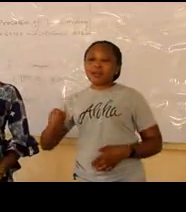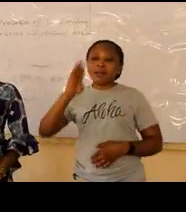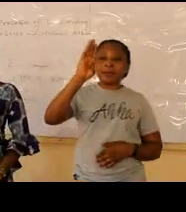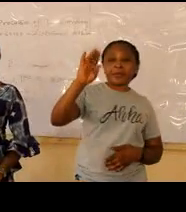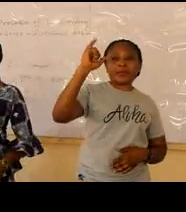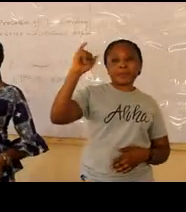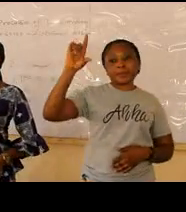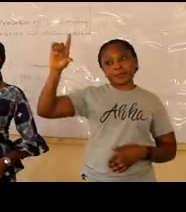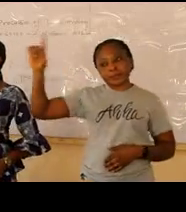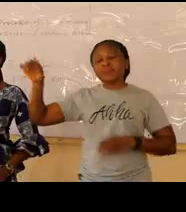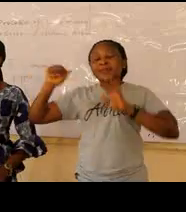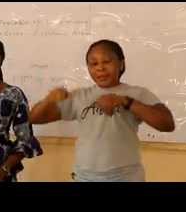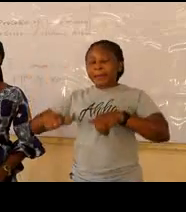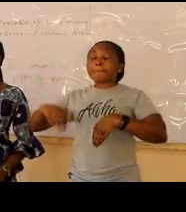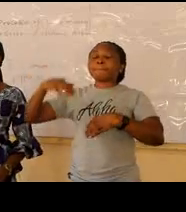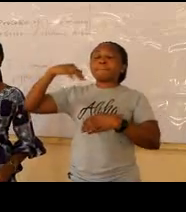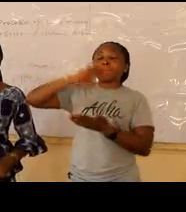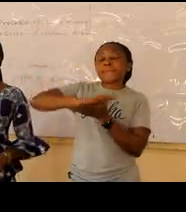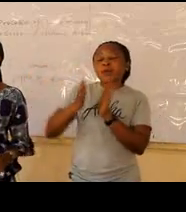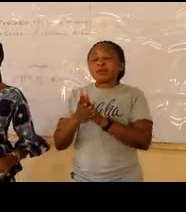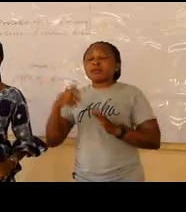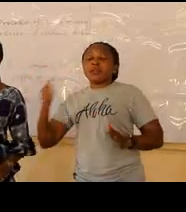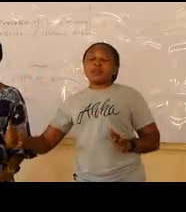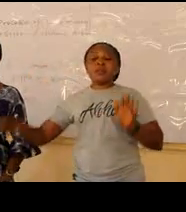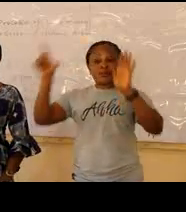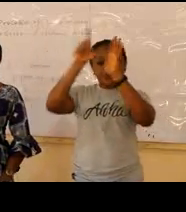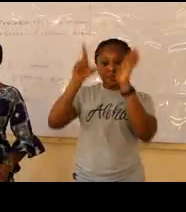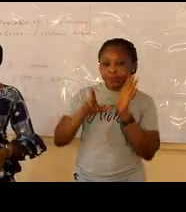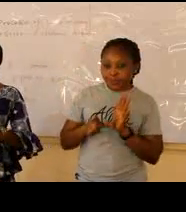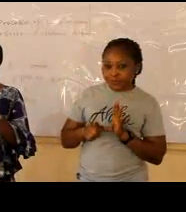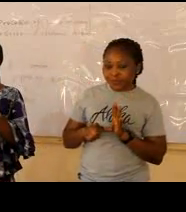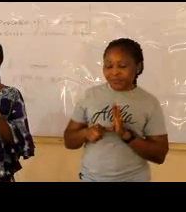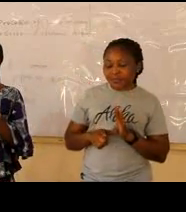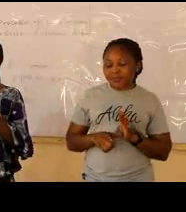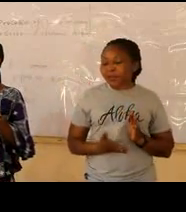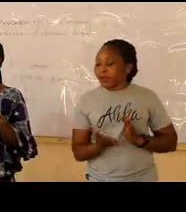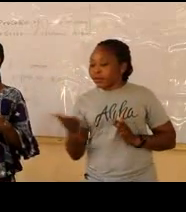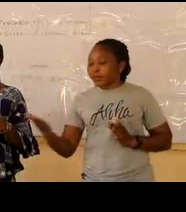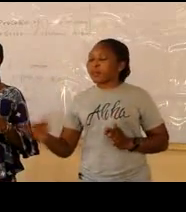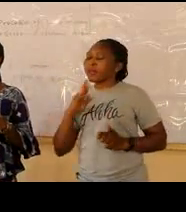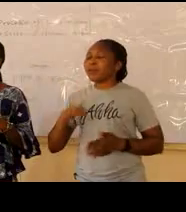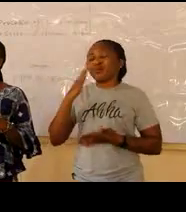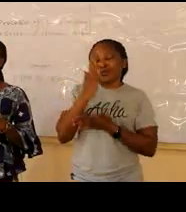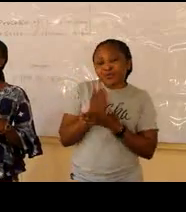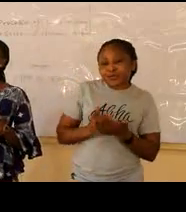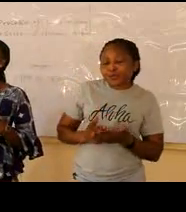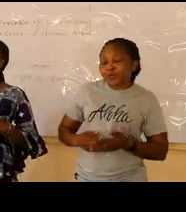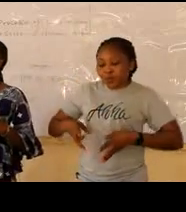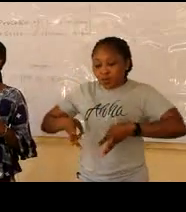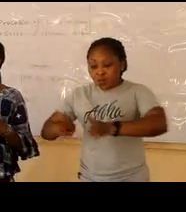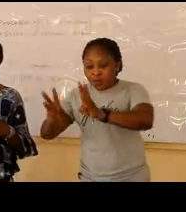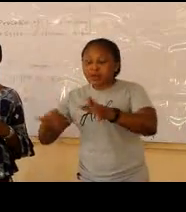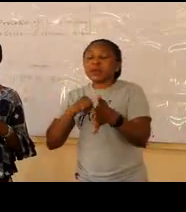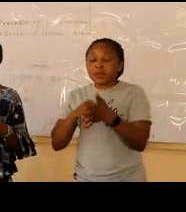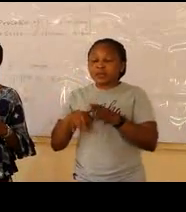a law. I told you that a bill cannot just become a law overnight. There are so many stages that are involved here. Before a